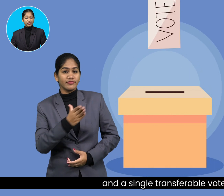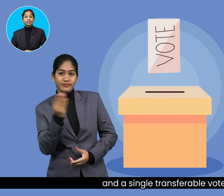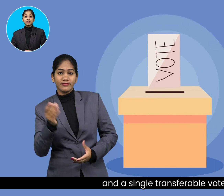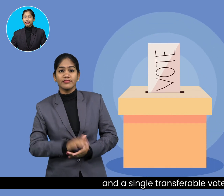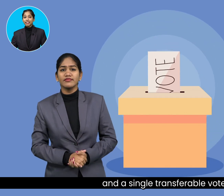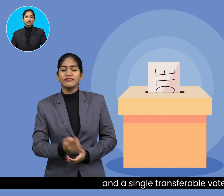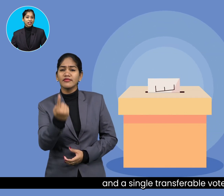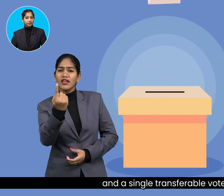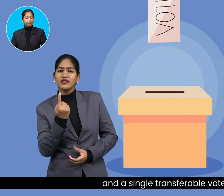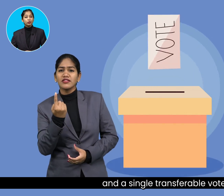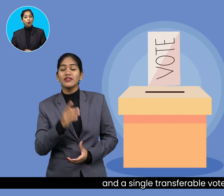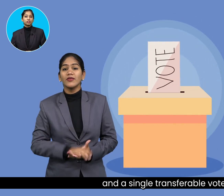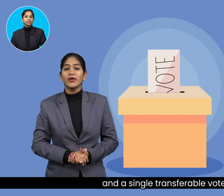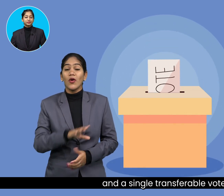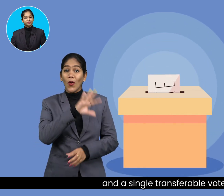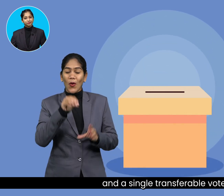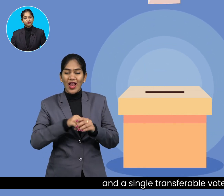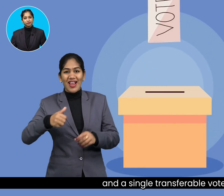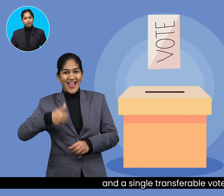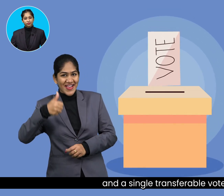and a single transferable vote.